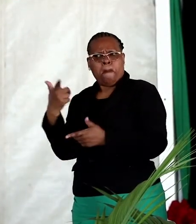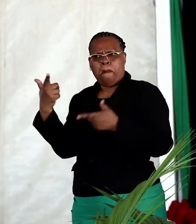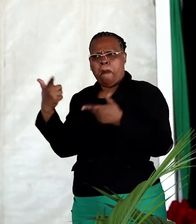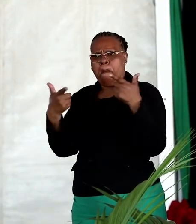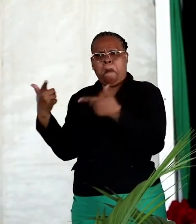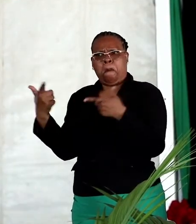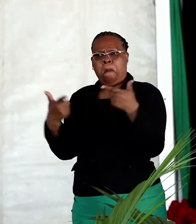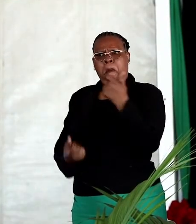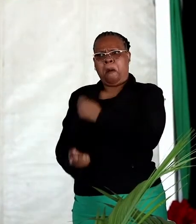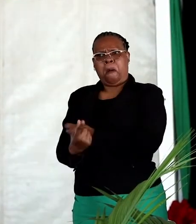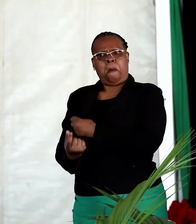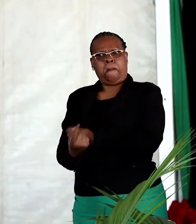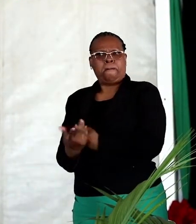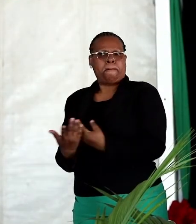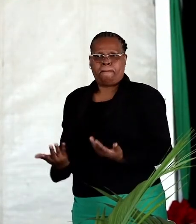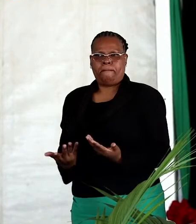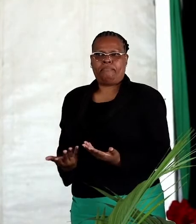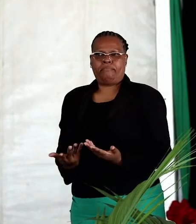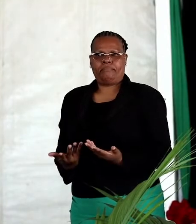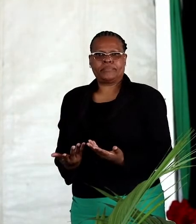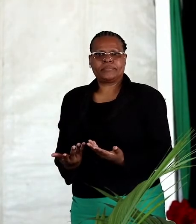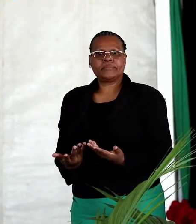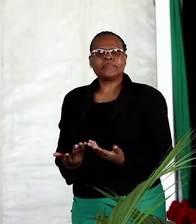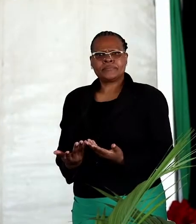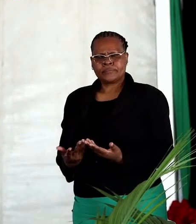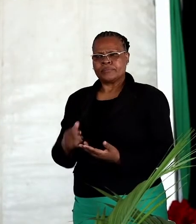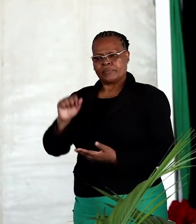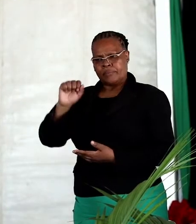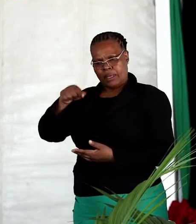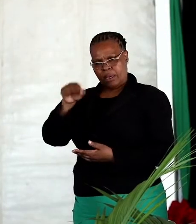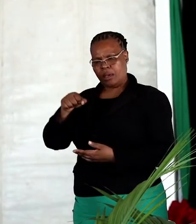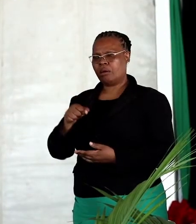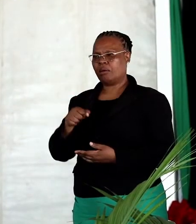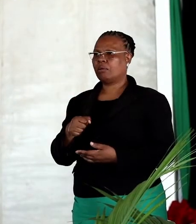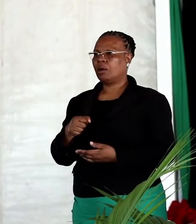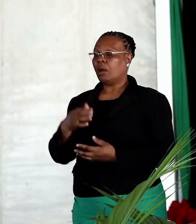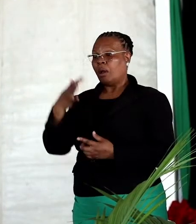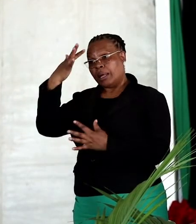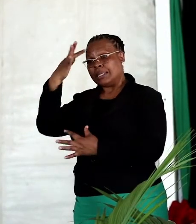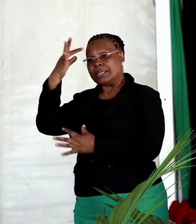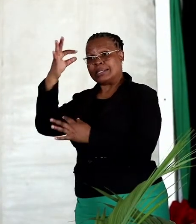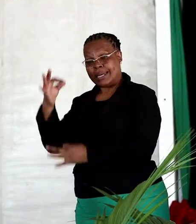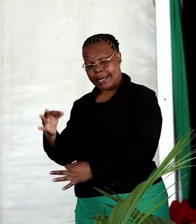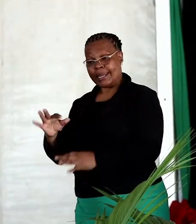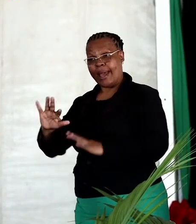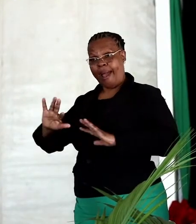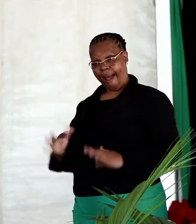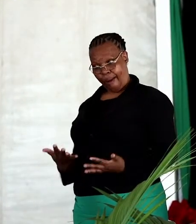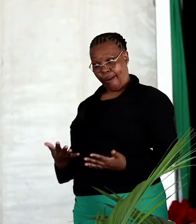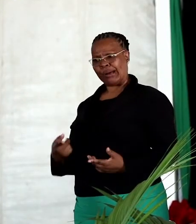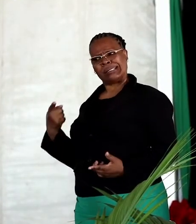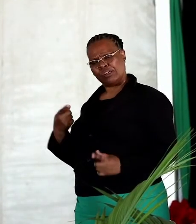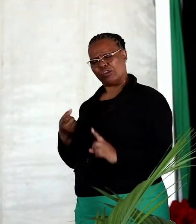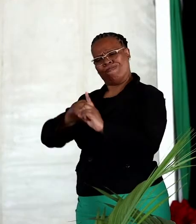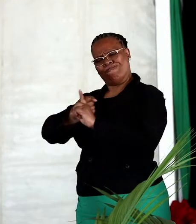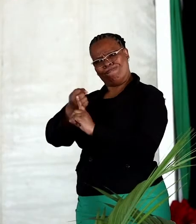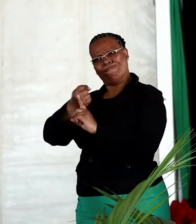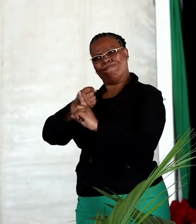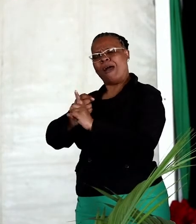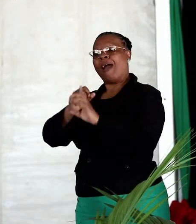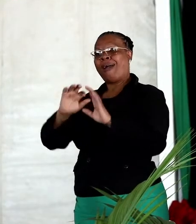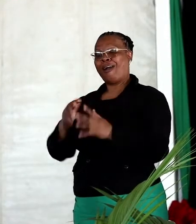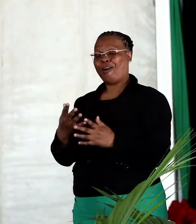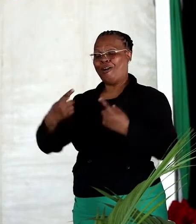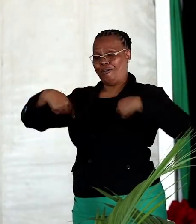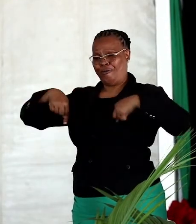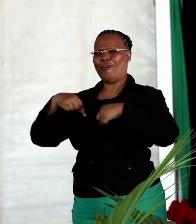that we are going to Bhisho because we are longing for the freedom of our children and grandchildren. In their minds, they had